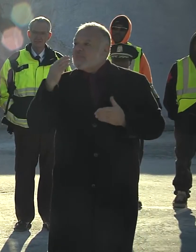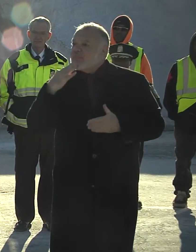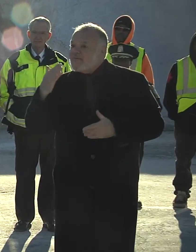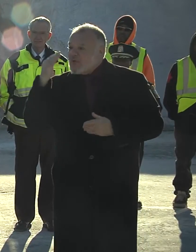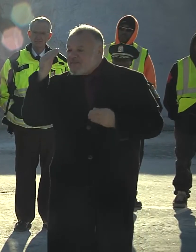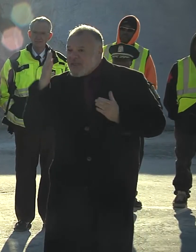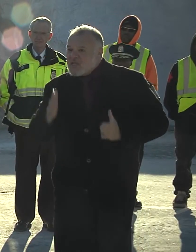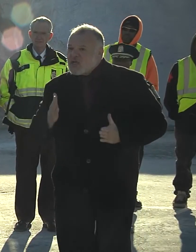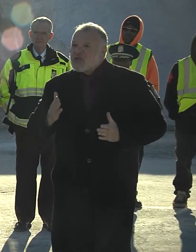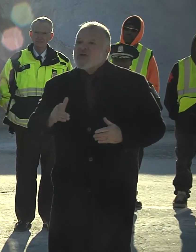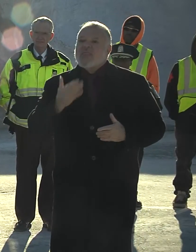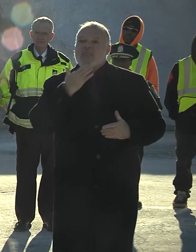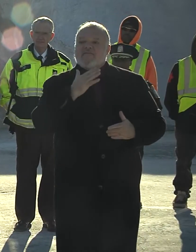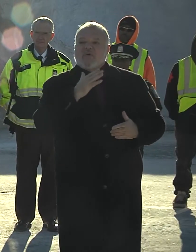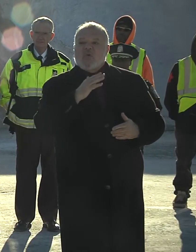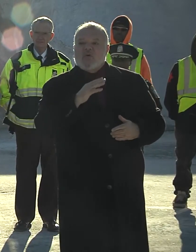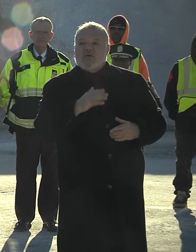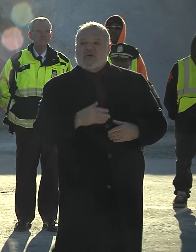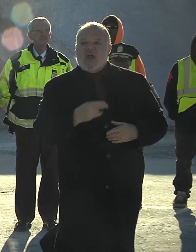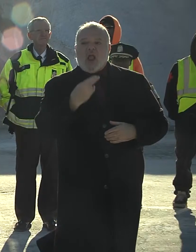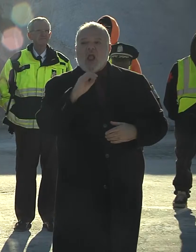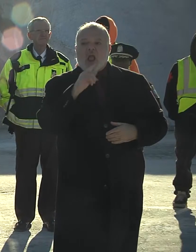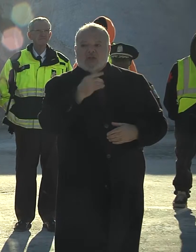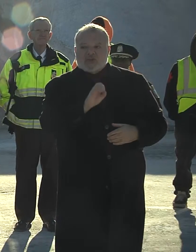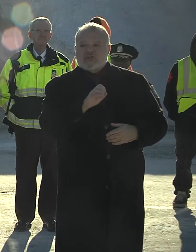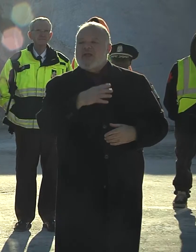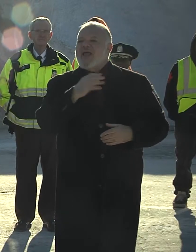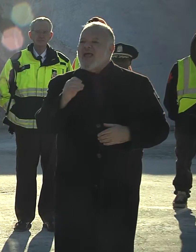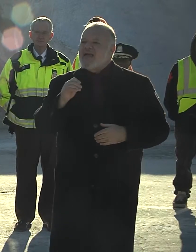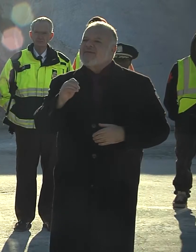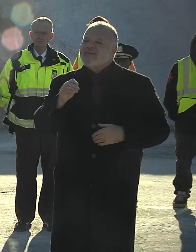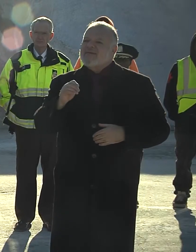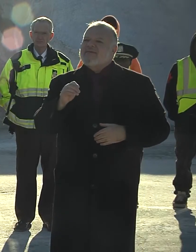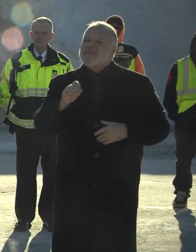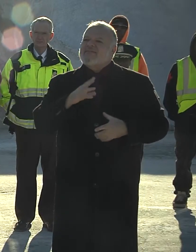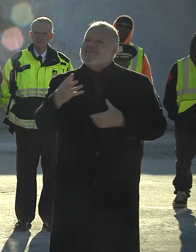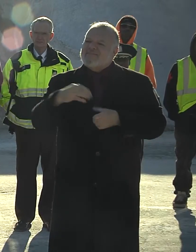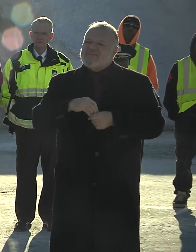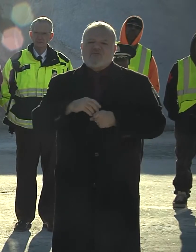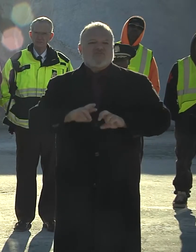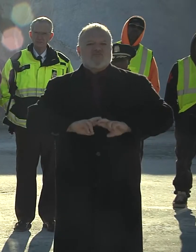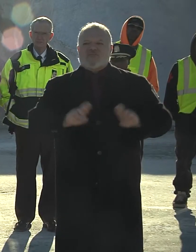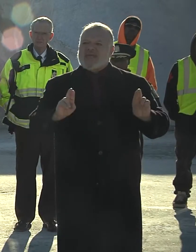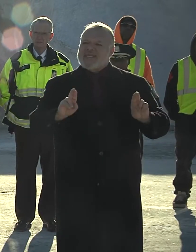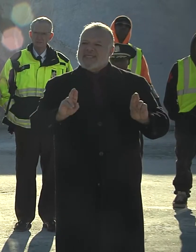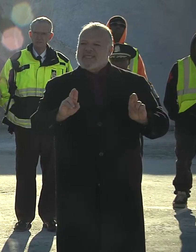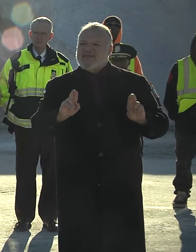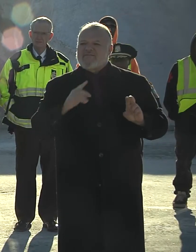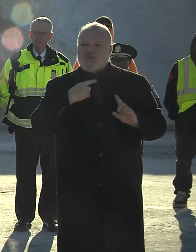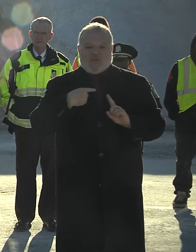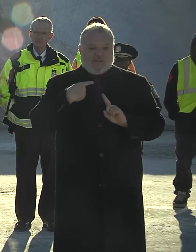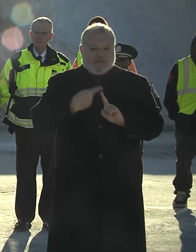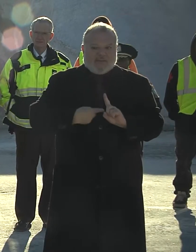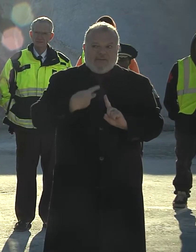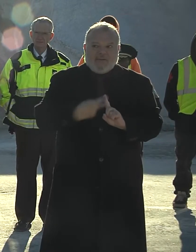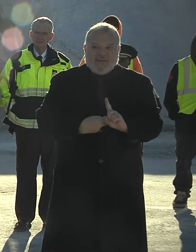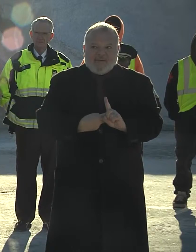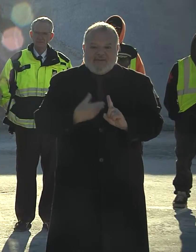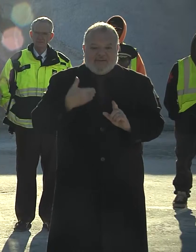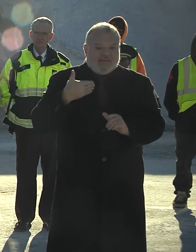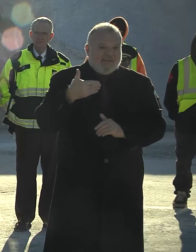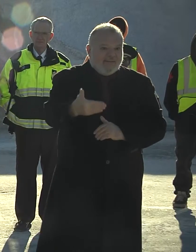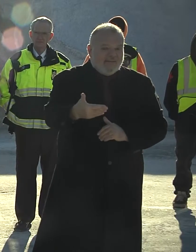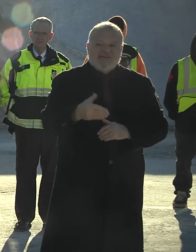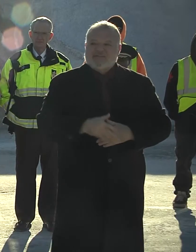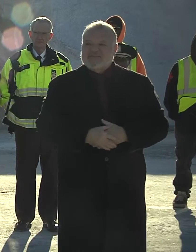Hodge. Thank you for sharing crucial information to ensure Boston residents are prepared for the winter months ahead. I want to speak directly to Boston